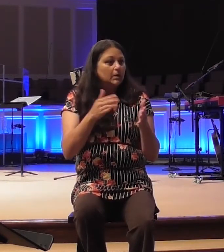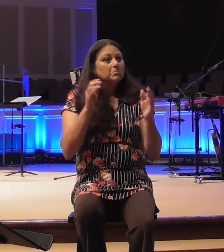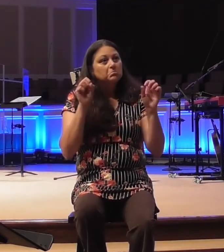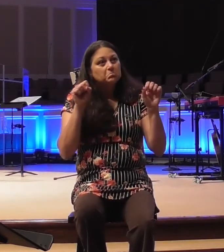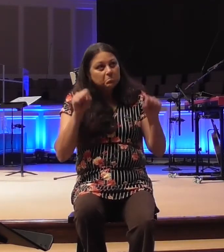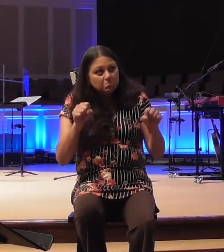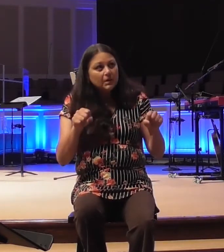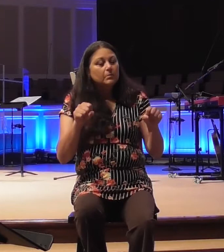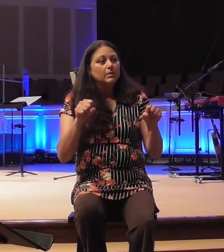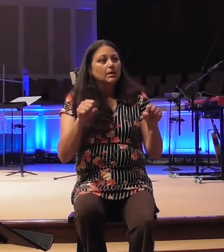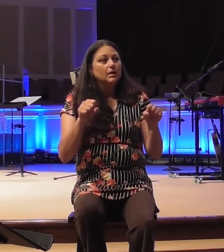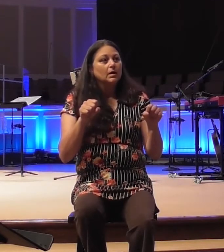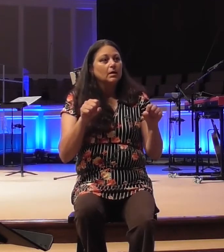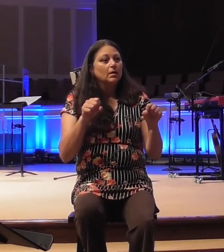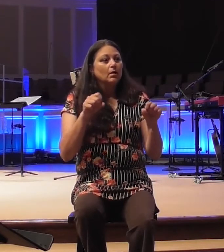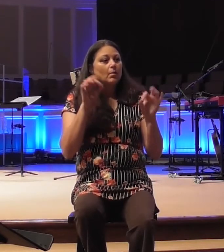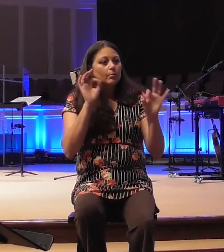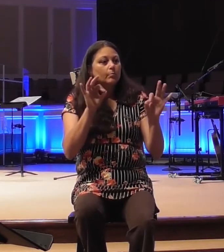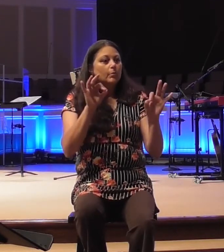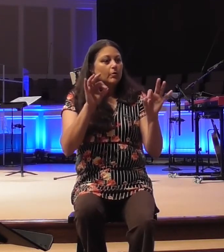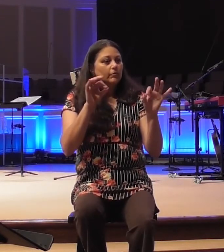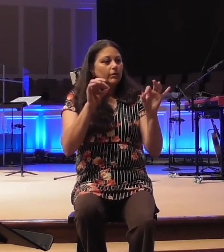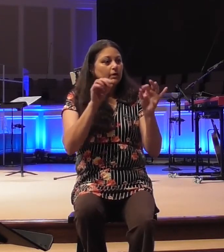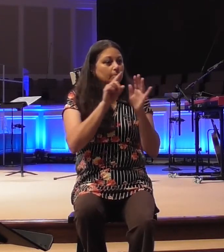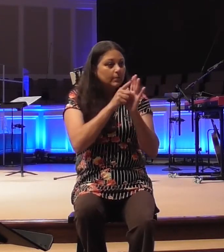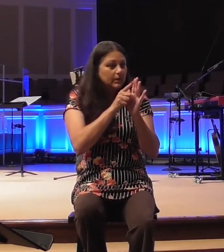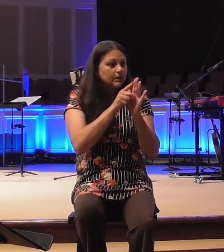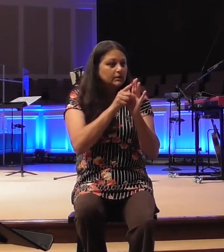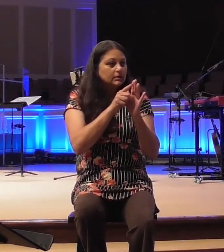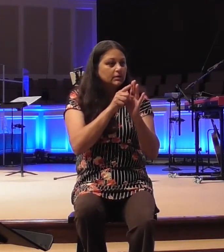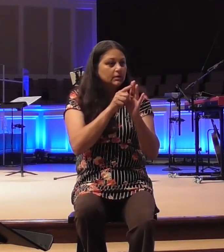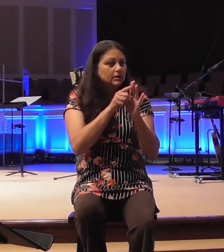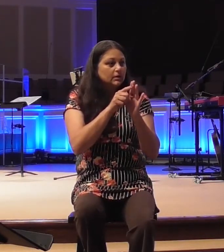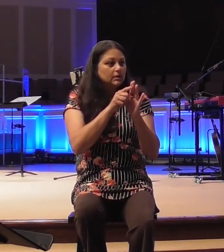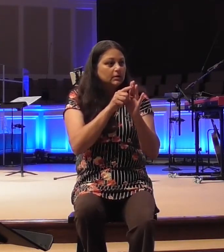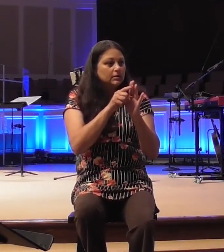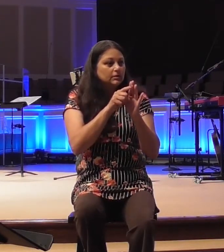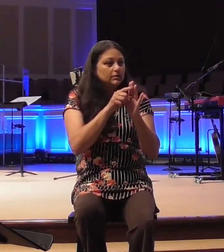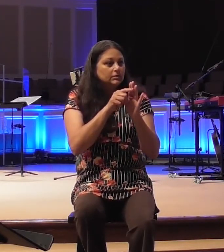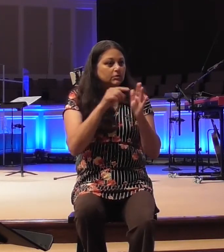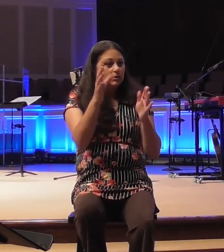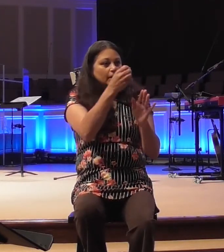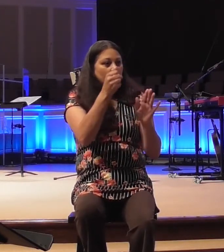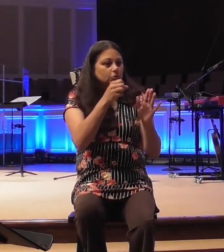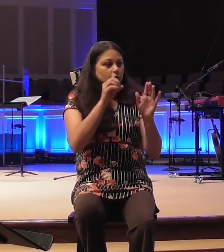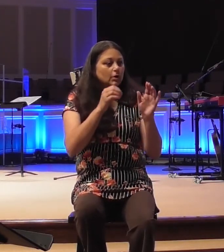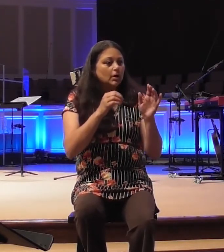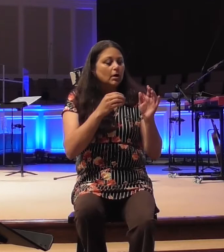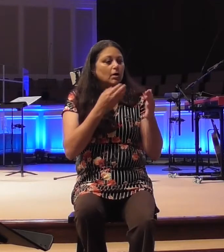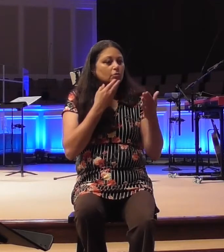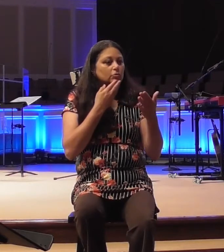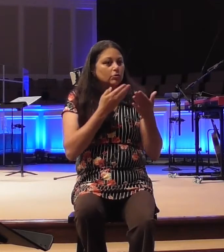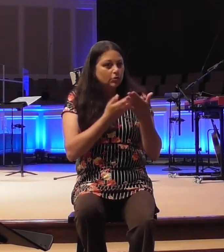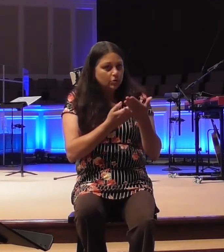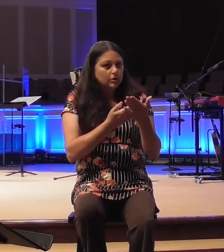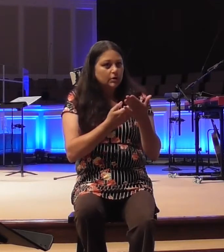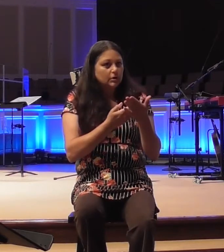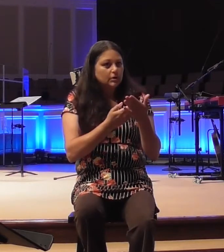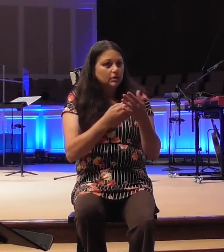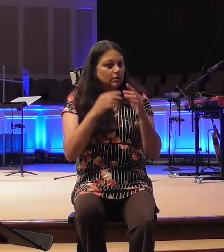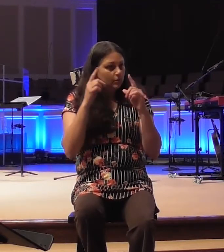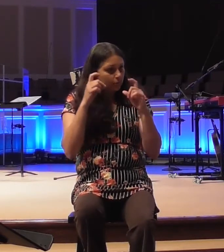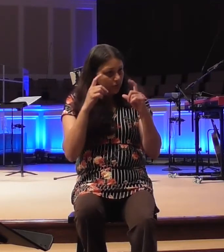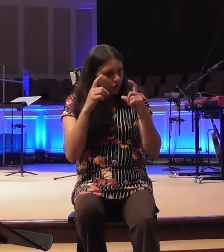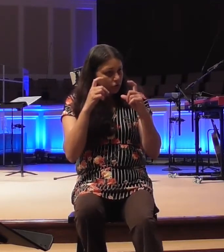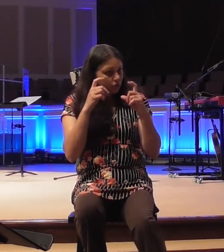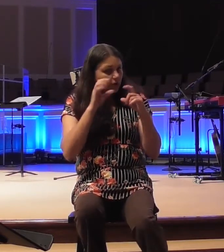to capture a great photograph. And so he had set his camera, he'd set it up and got the settings correct, and he placed it on a rock to do a few other things. And of